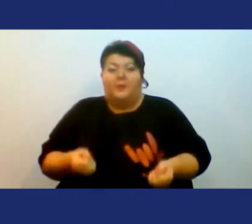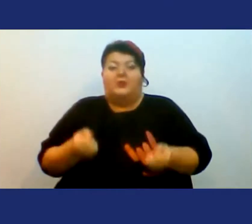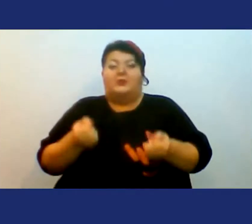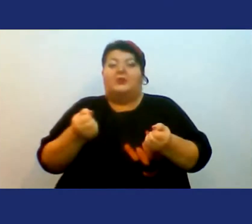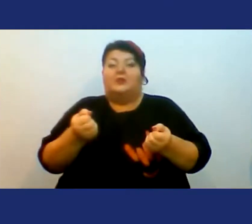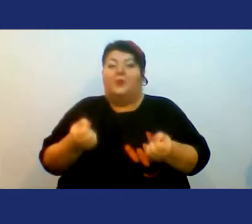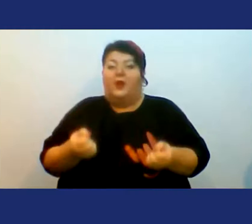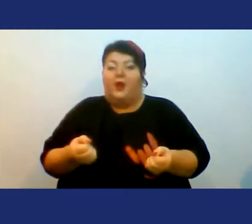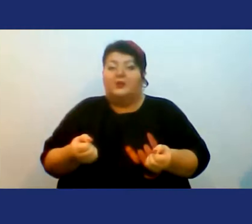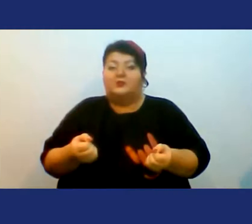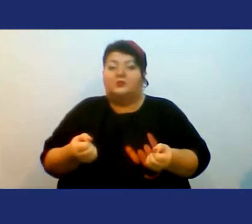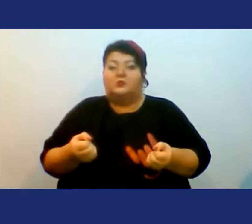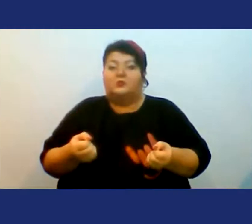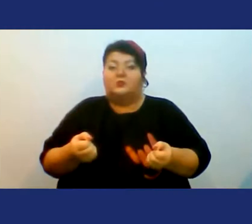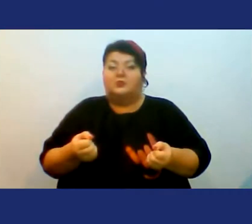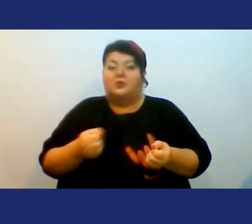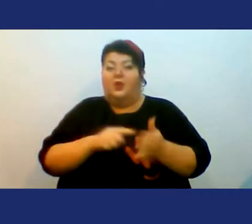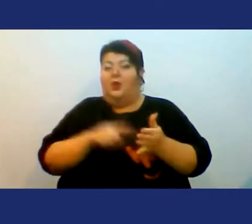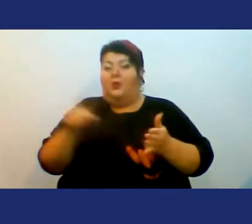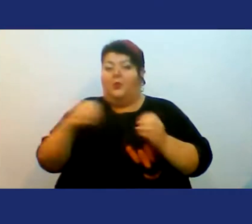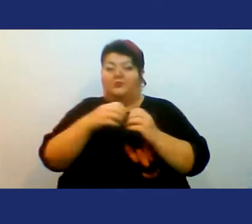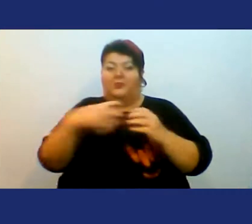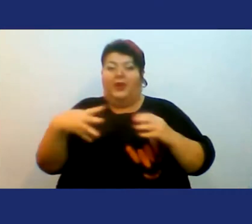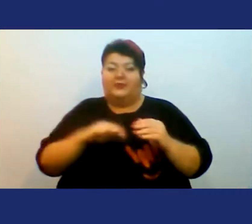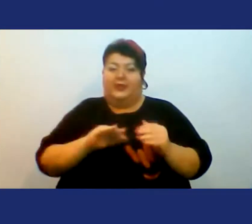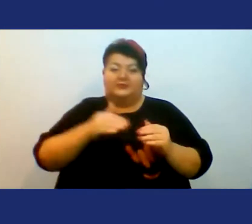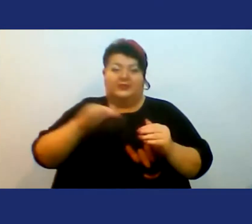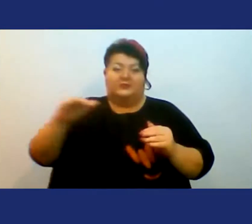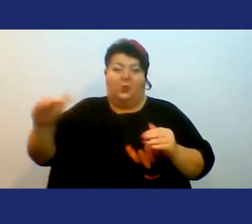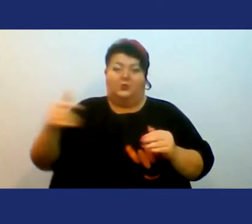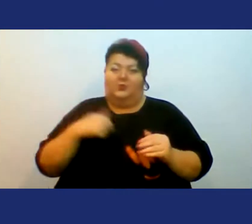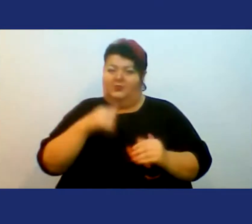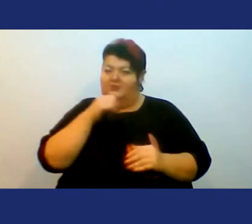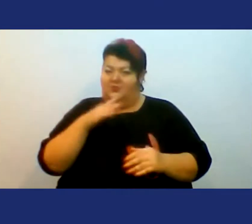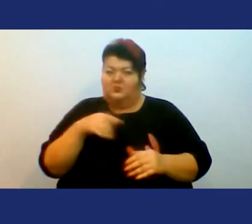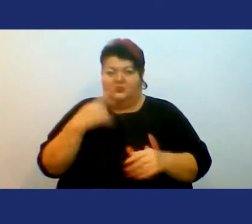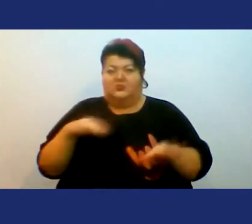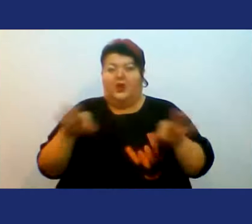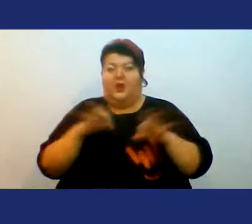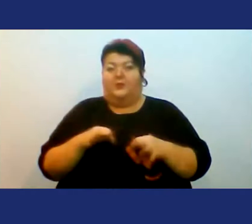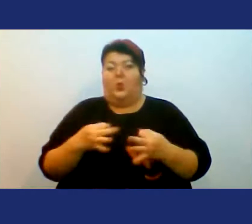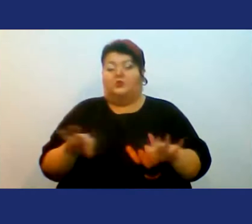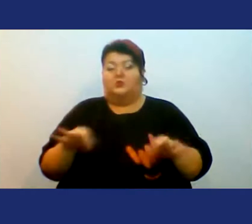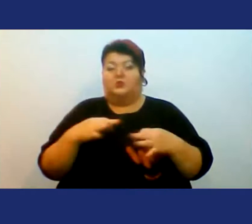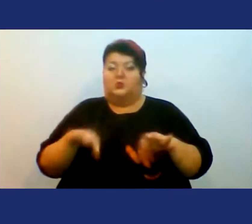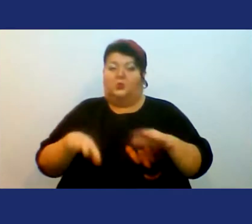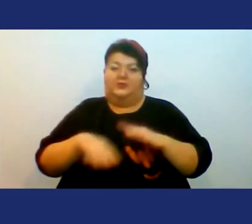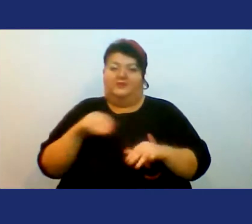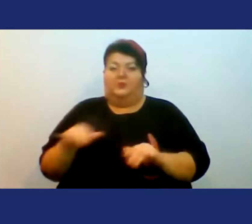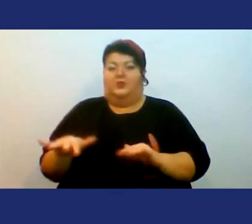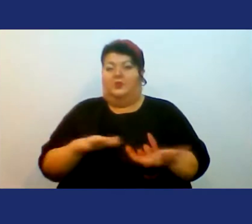photographs in which a voter on a wheelchair is being